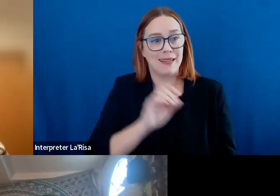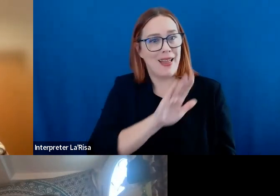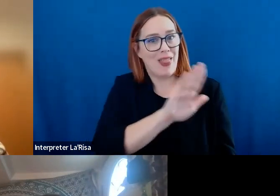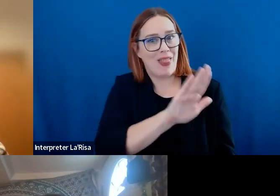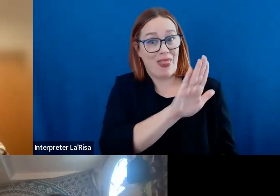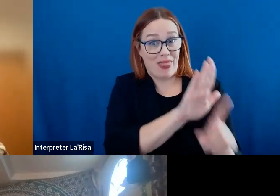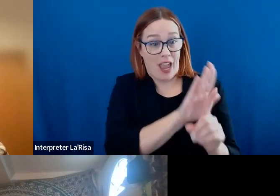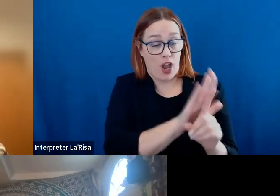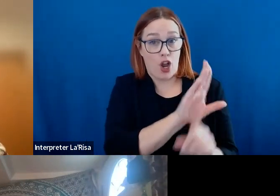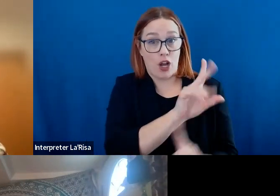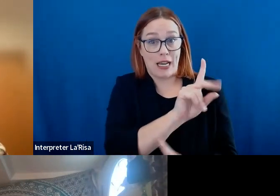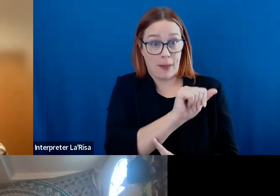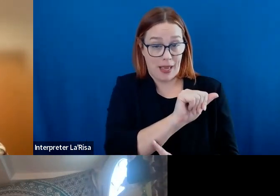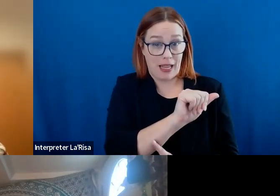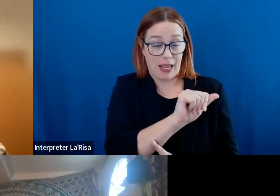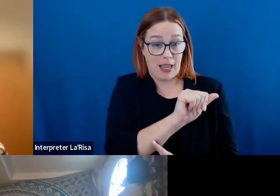a week ago.